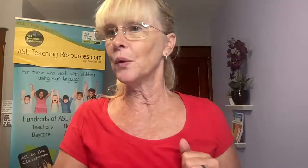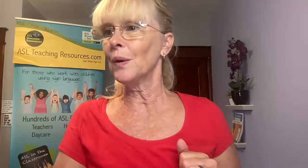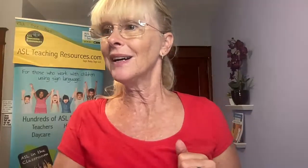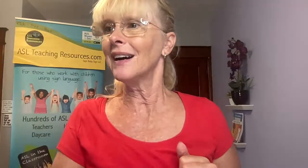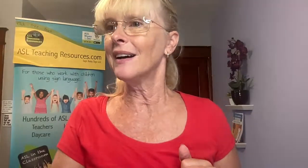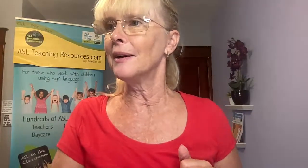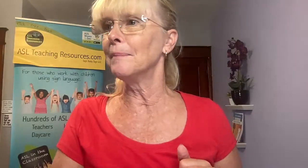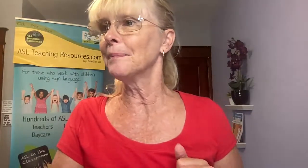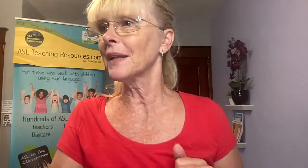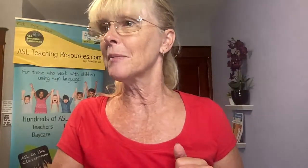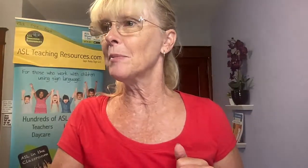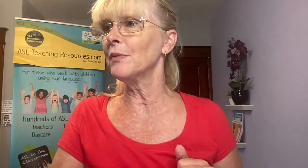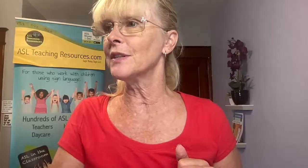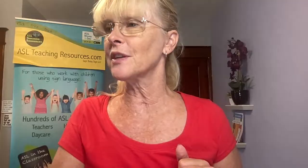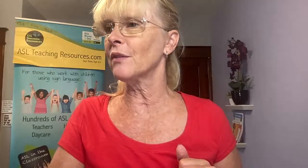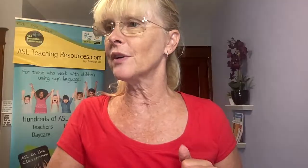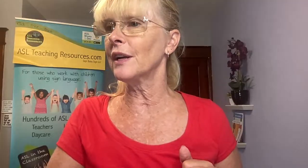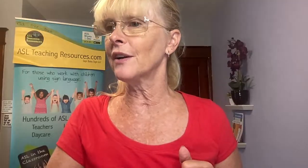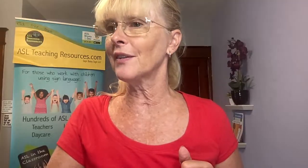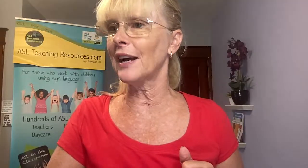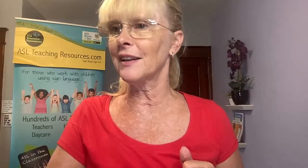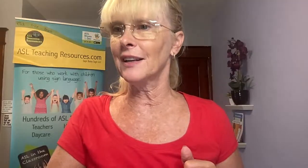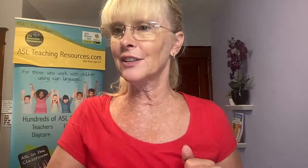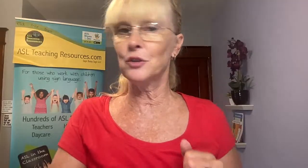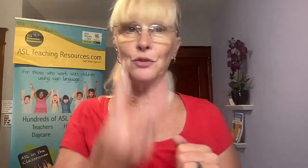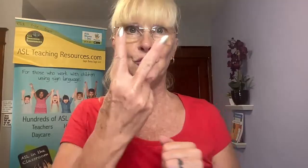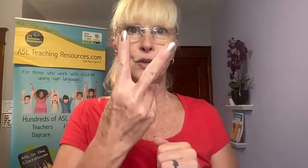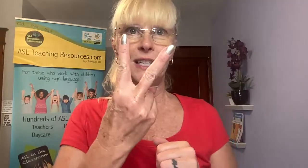review. Let me move this over here. I've got two screens,